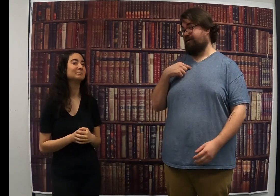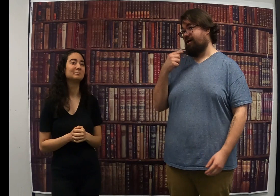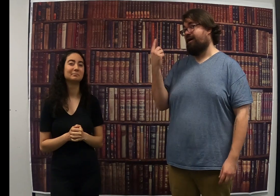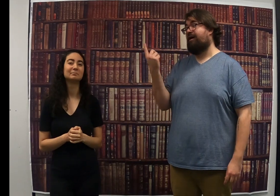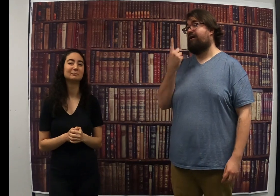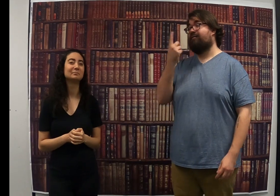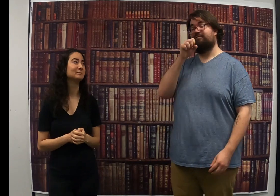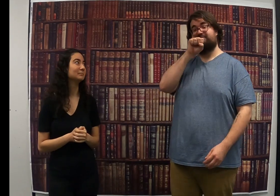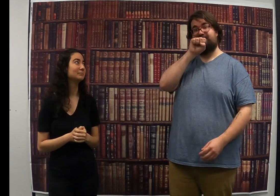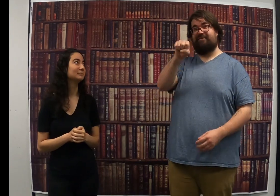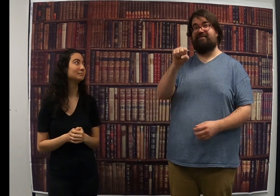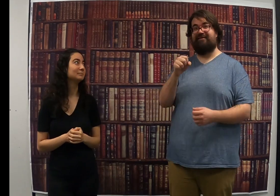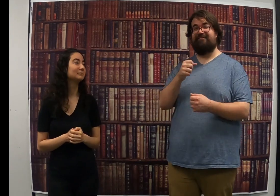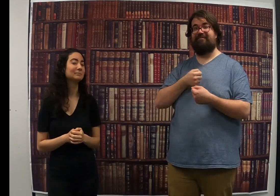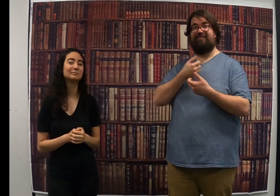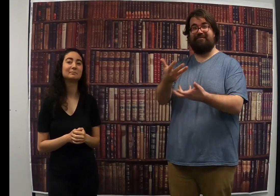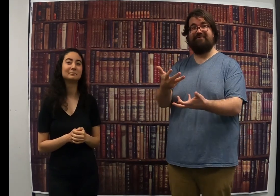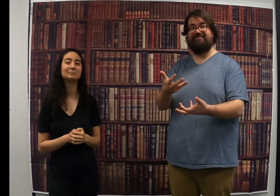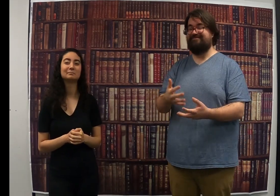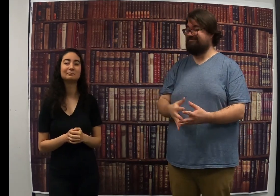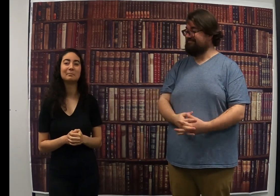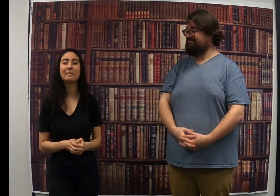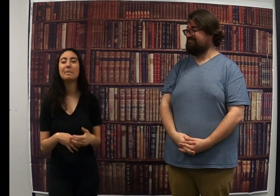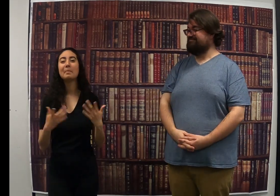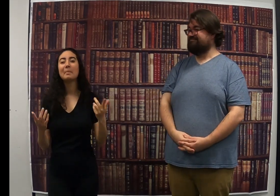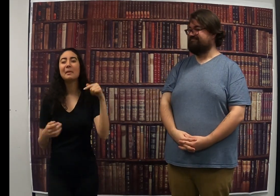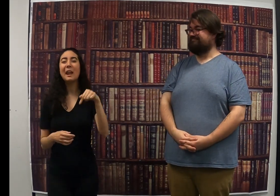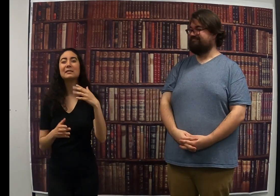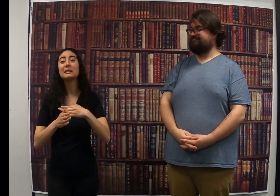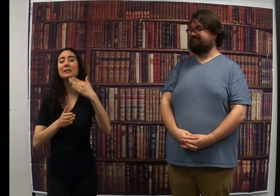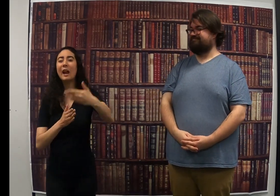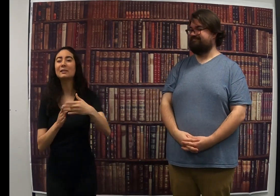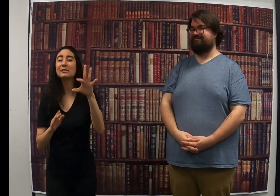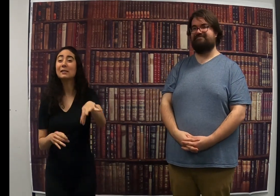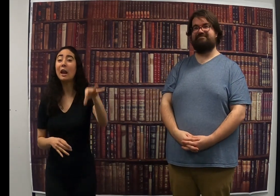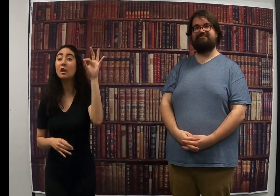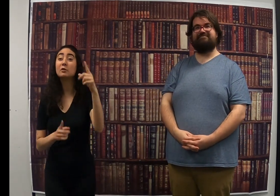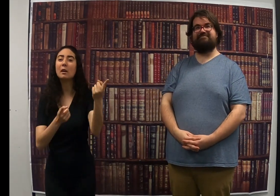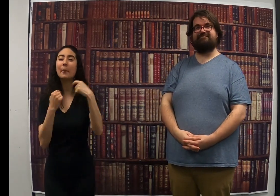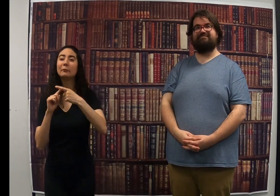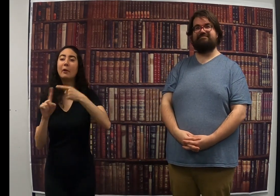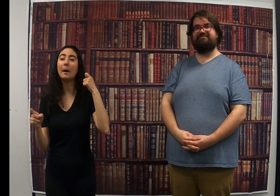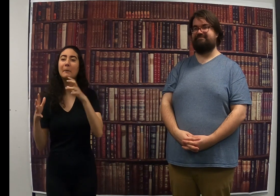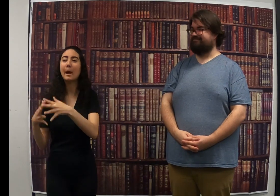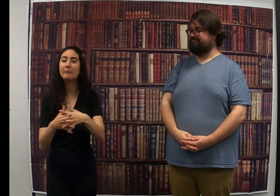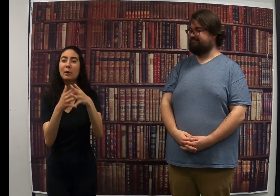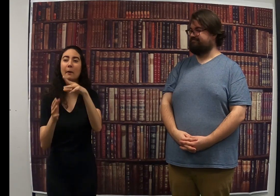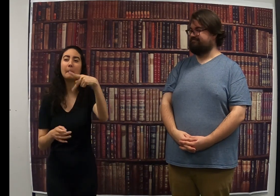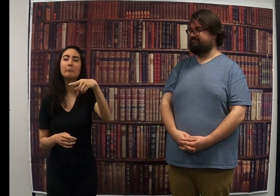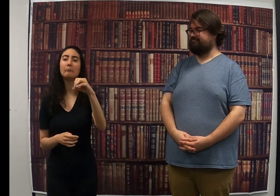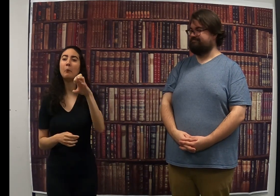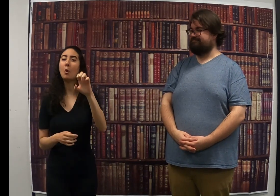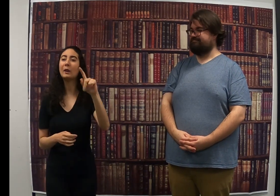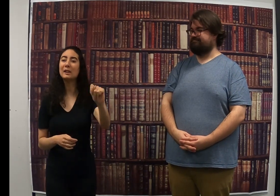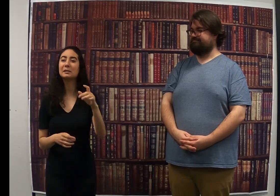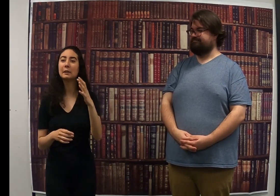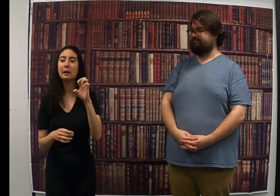I do always love poems. Oh, honored guest, the next selection comes from American poet Emily